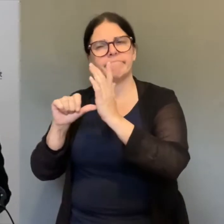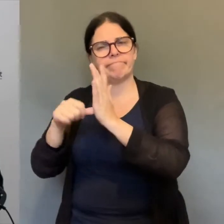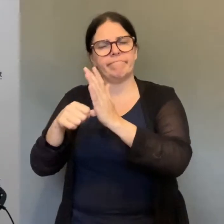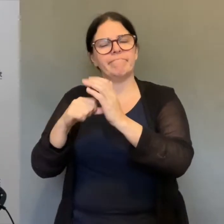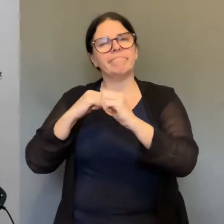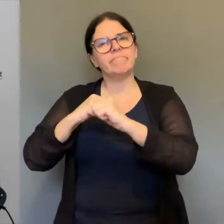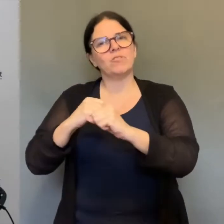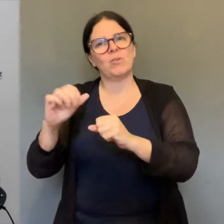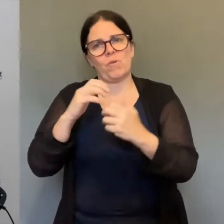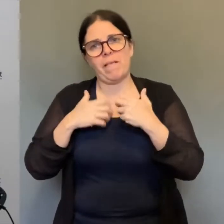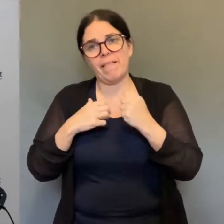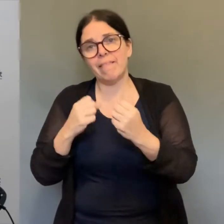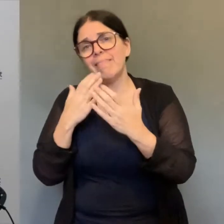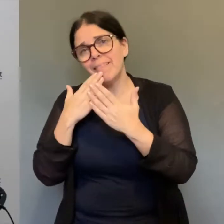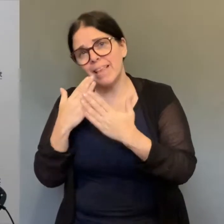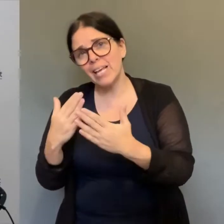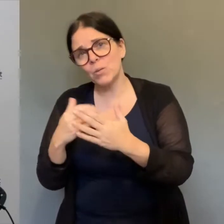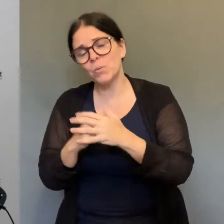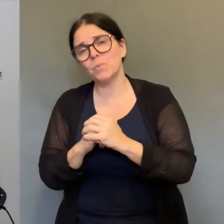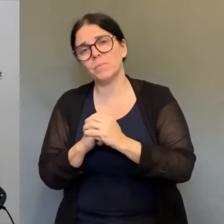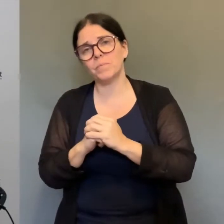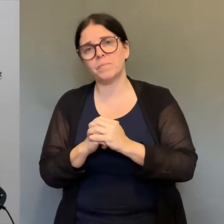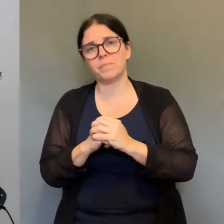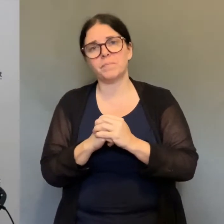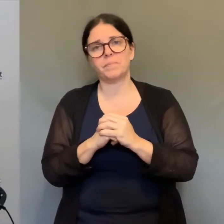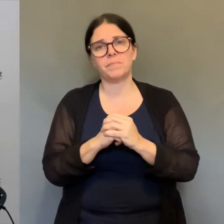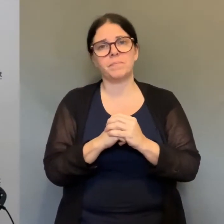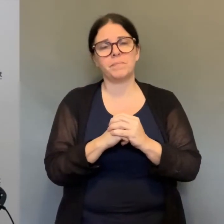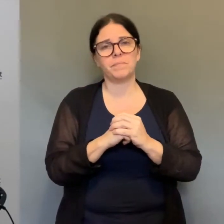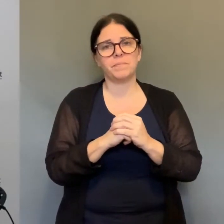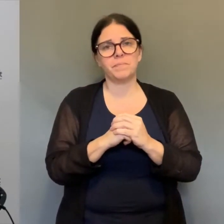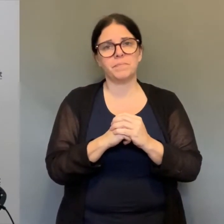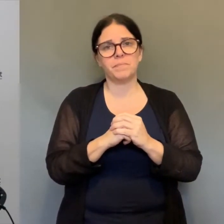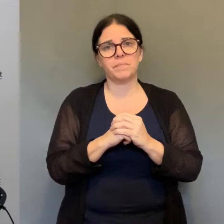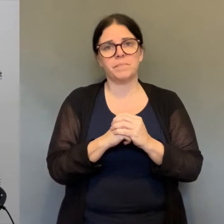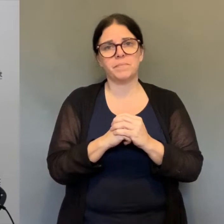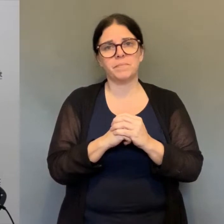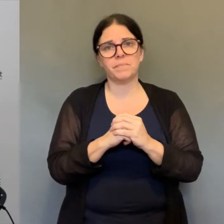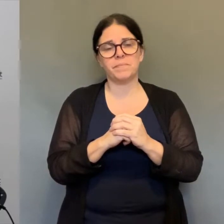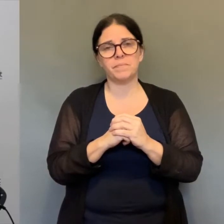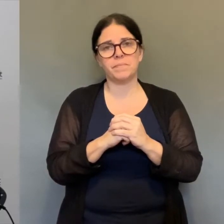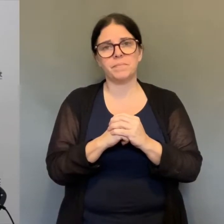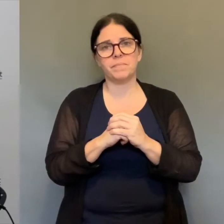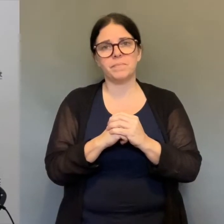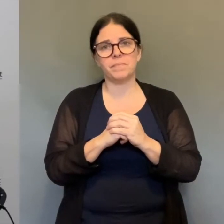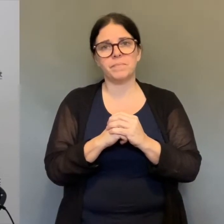Questions from the media. We'll start with AM 800.